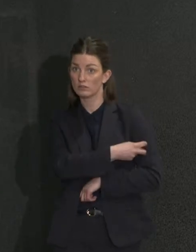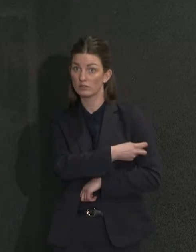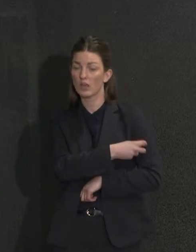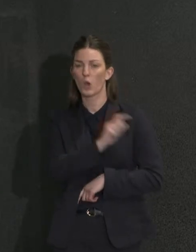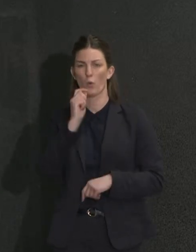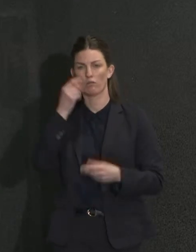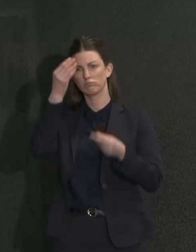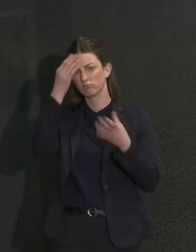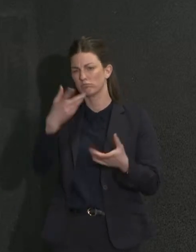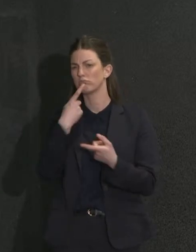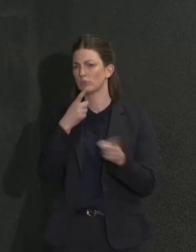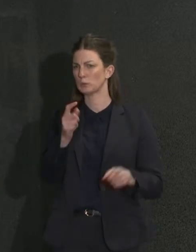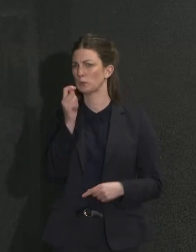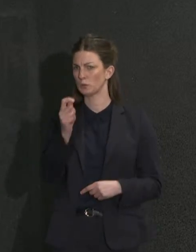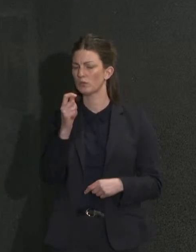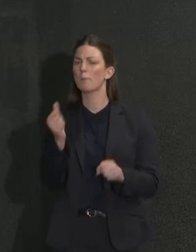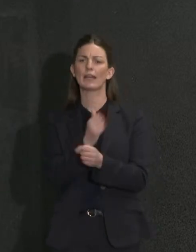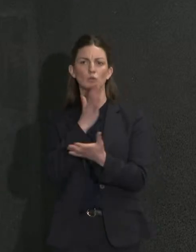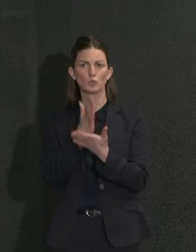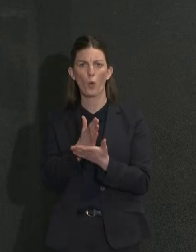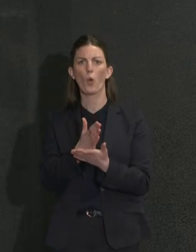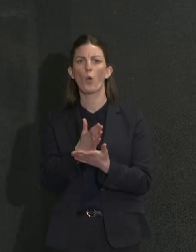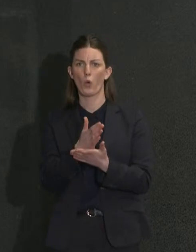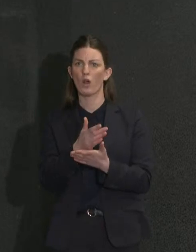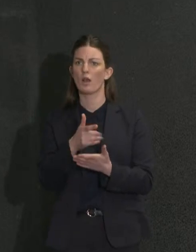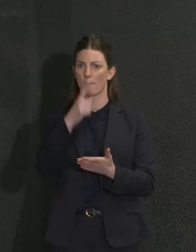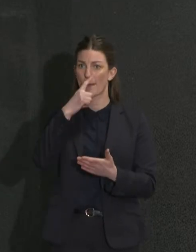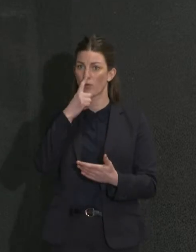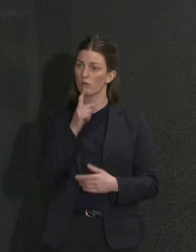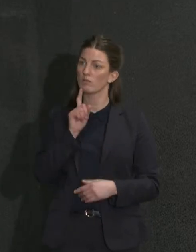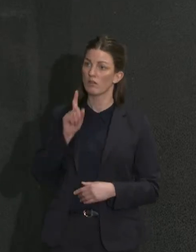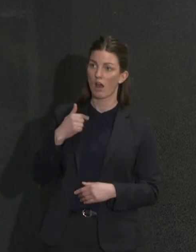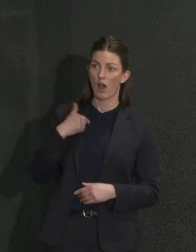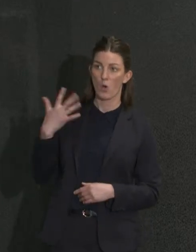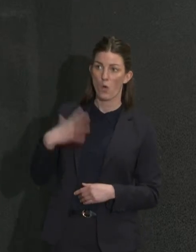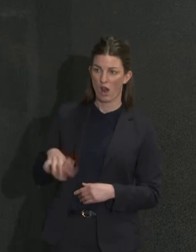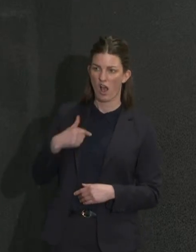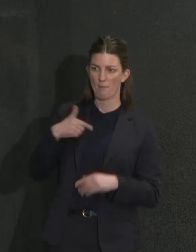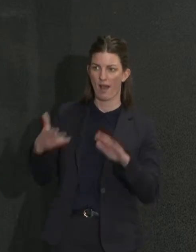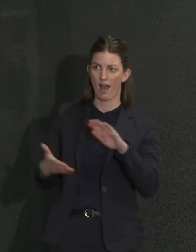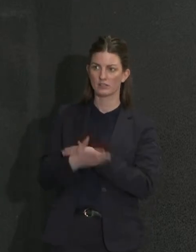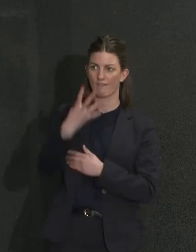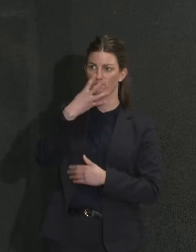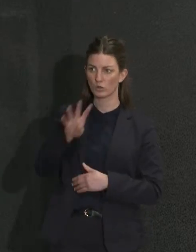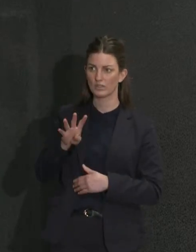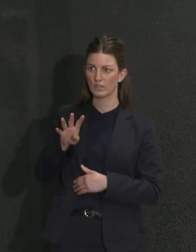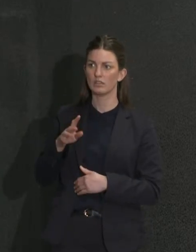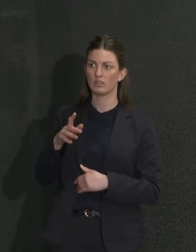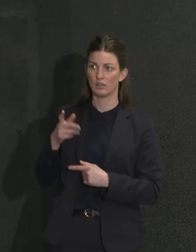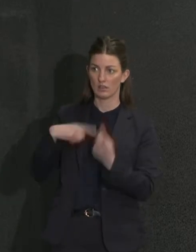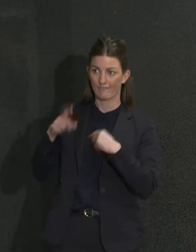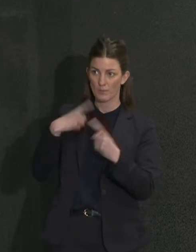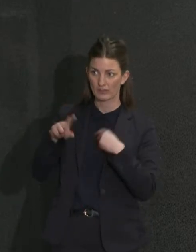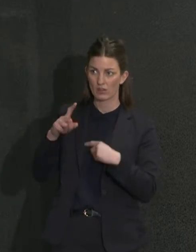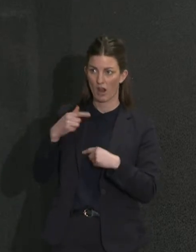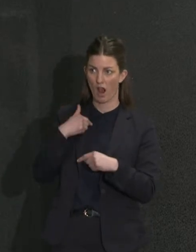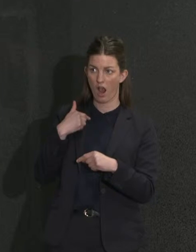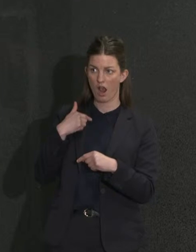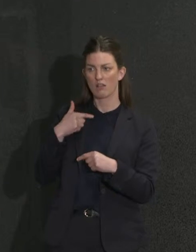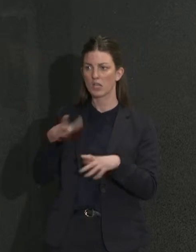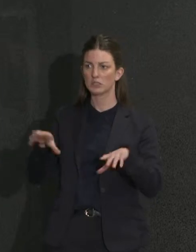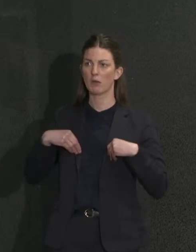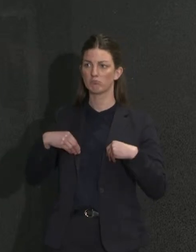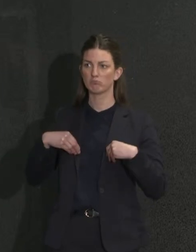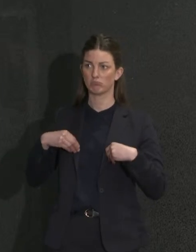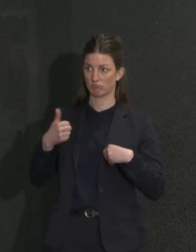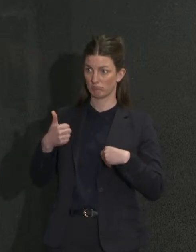vaccine with all the appropriate consents, all the appropriate medical and other health information. We'll make those